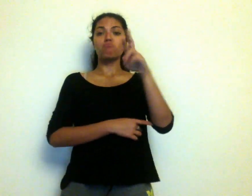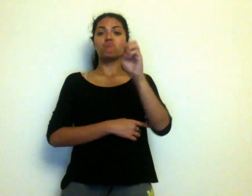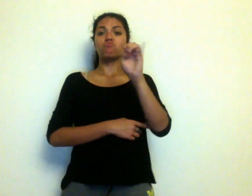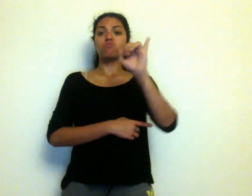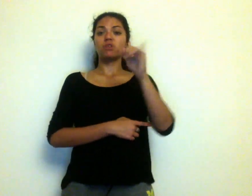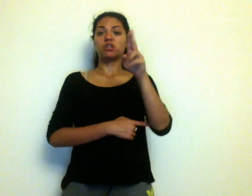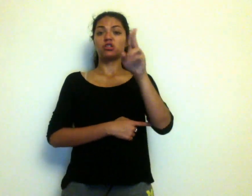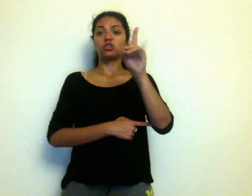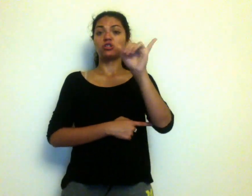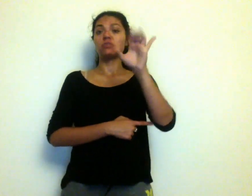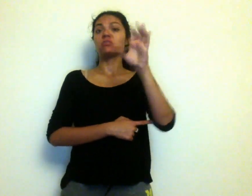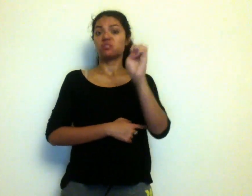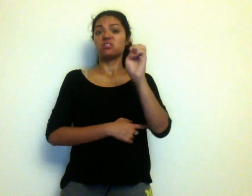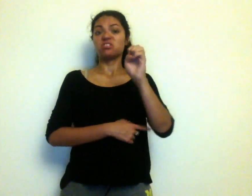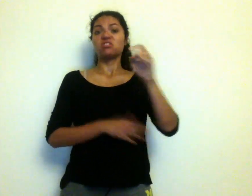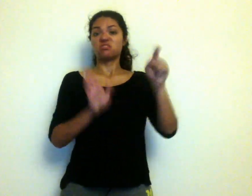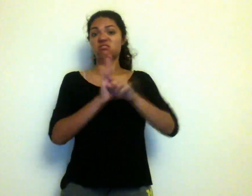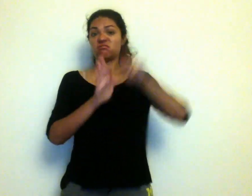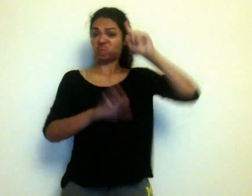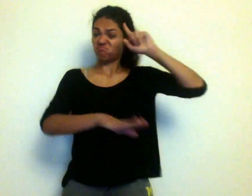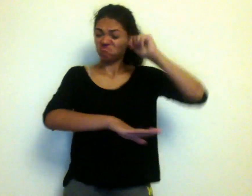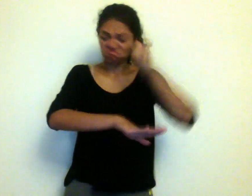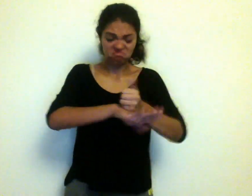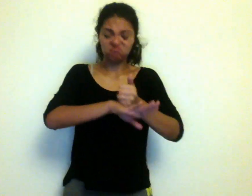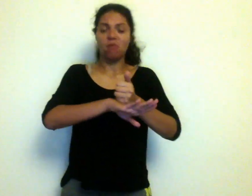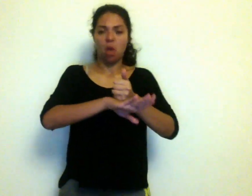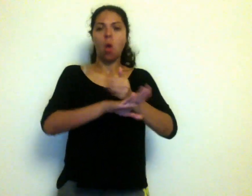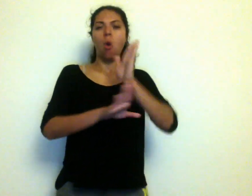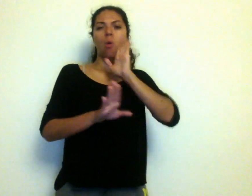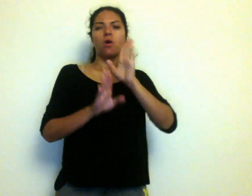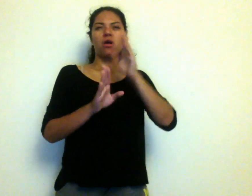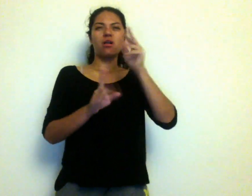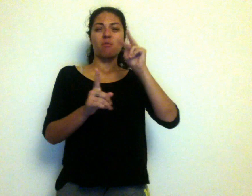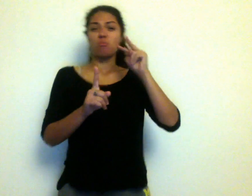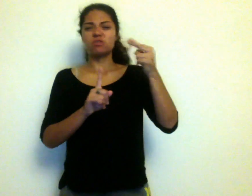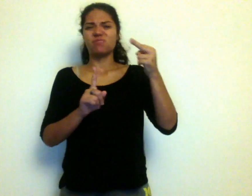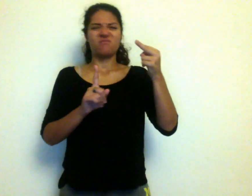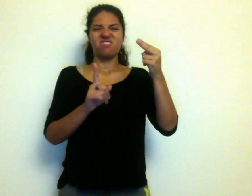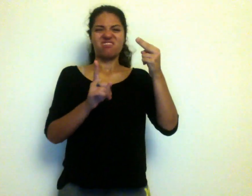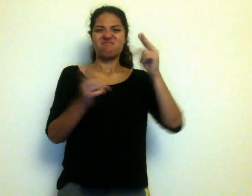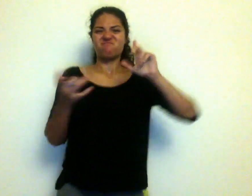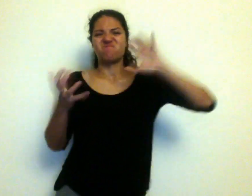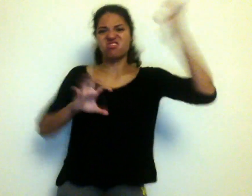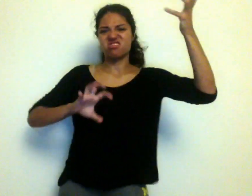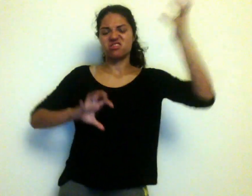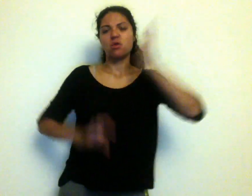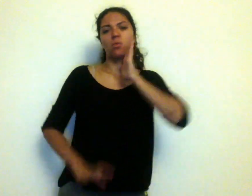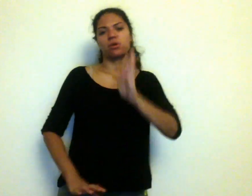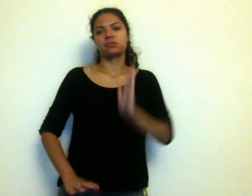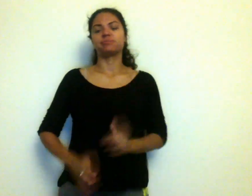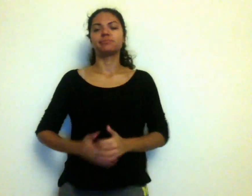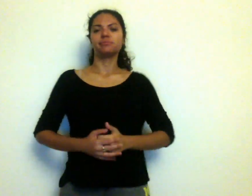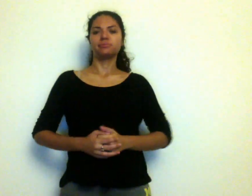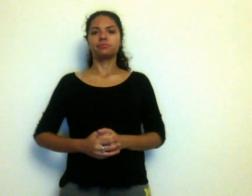I was speaking to about 1,200 people in an auditorium. One of my colleagues was there with me. Most of them were